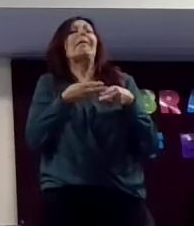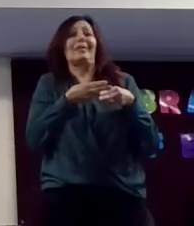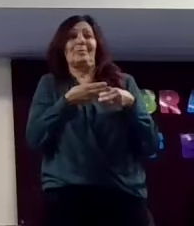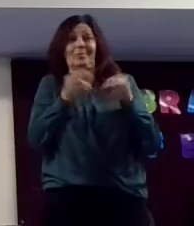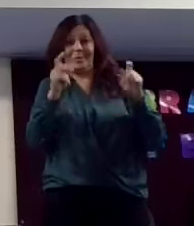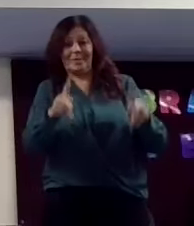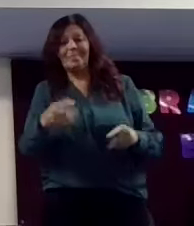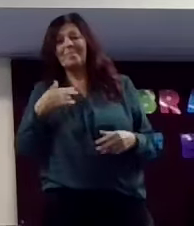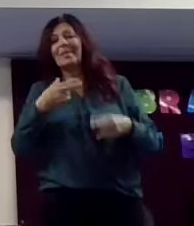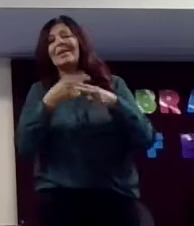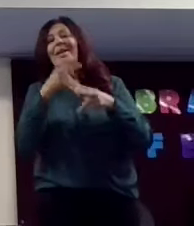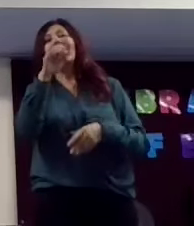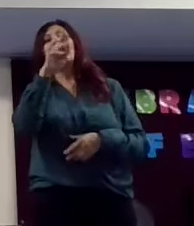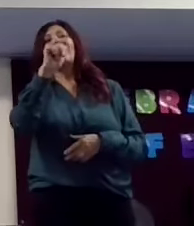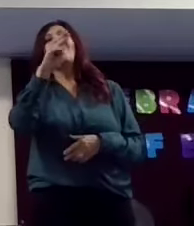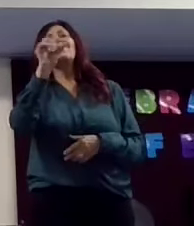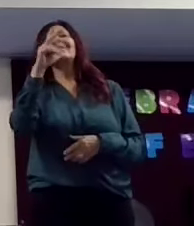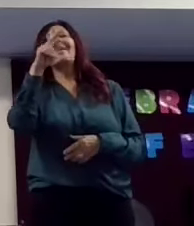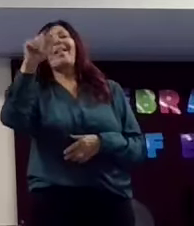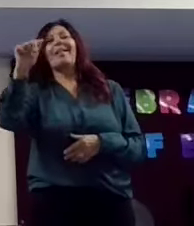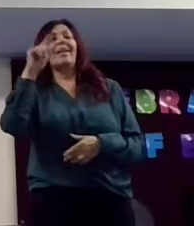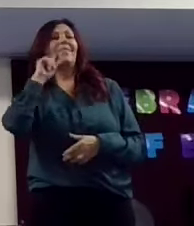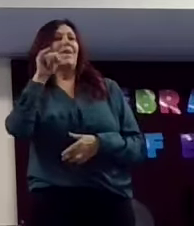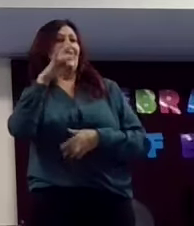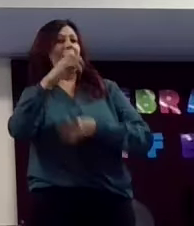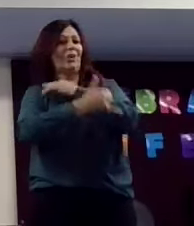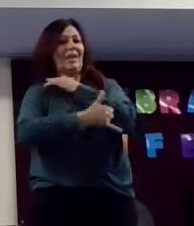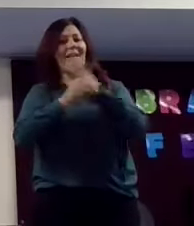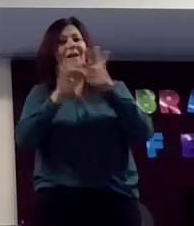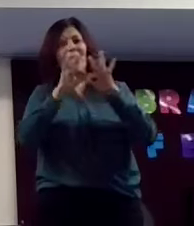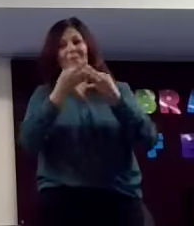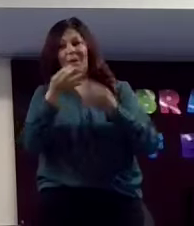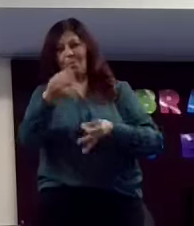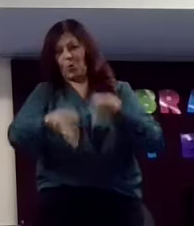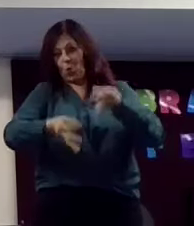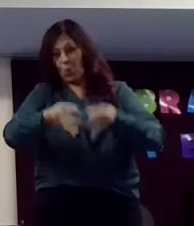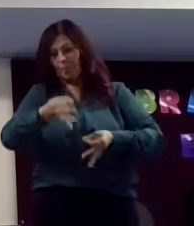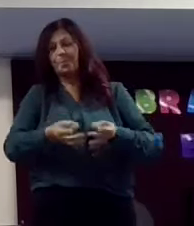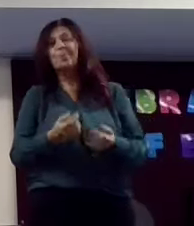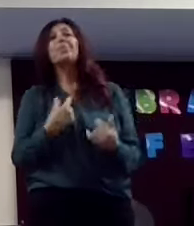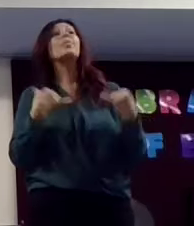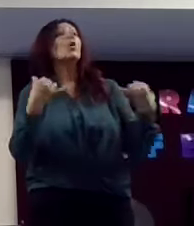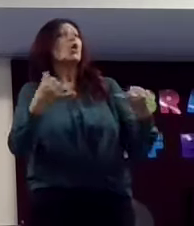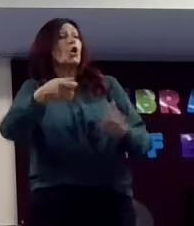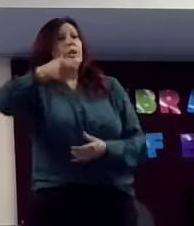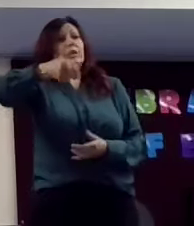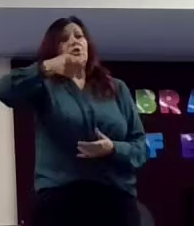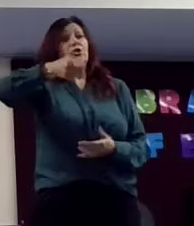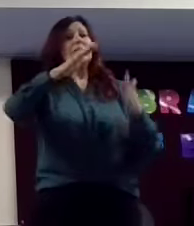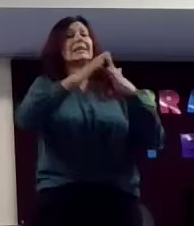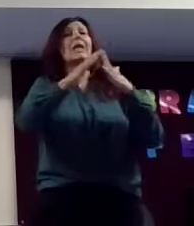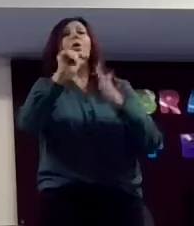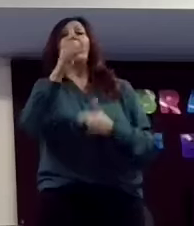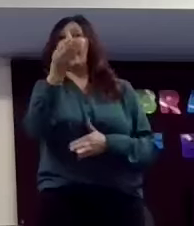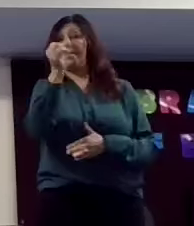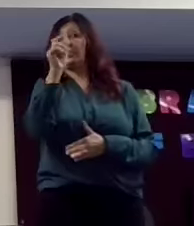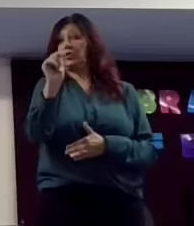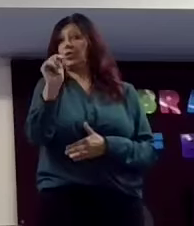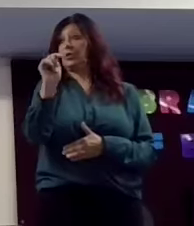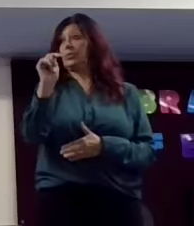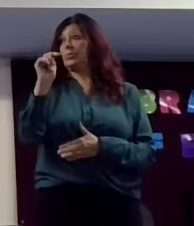this short. My name is Cara Biscaglia. I'm running for Erie County Family Court. I am currently the judge in the town of